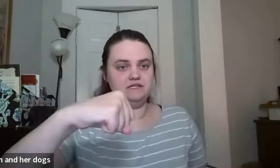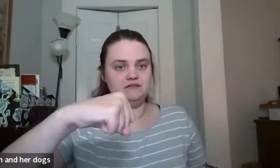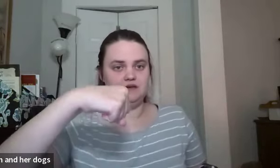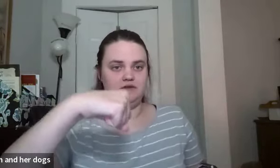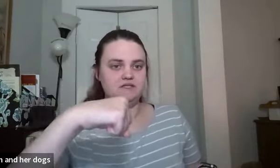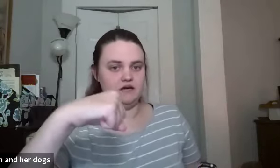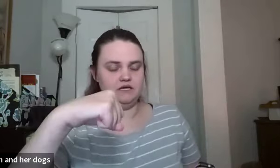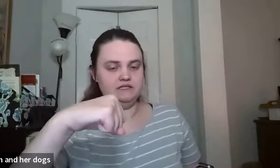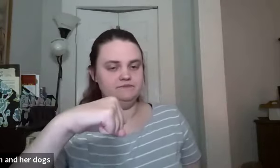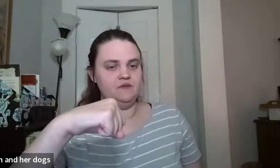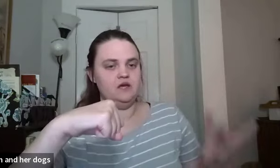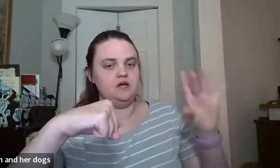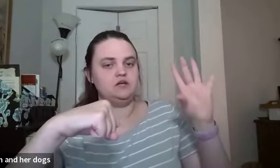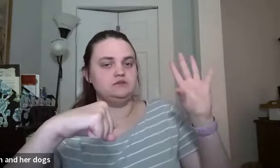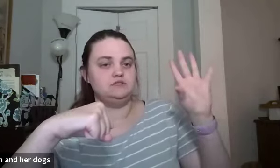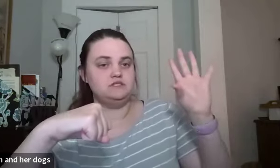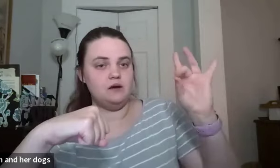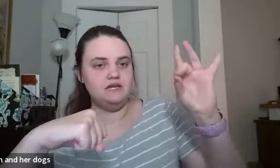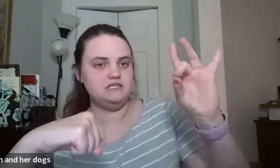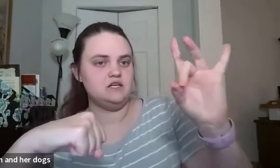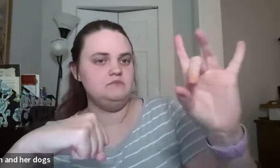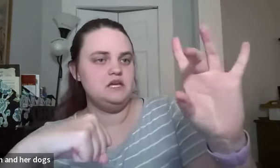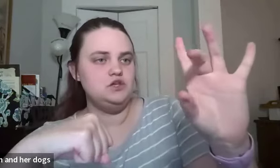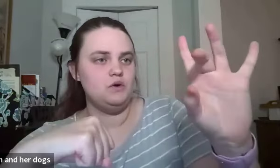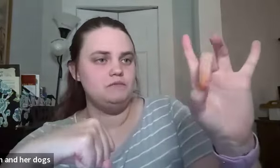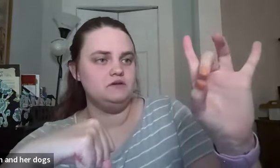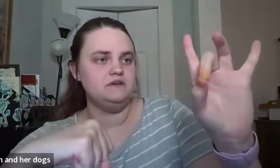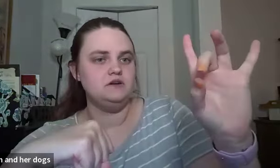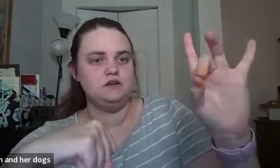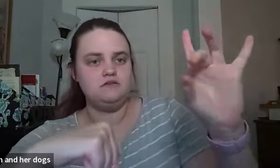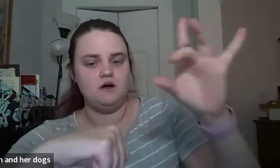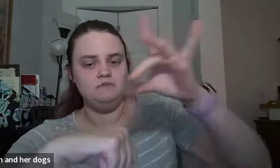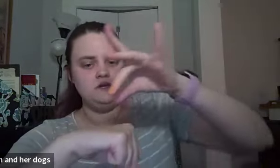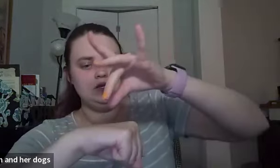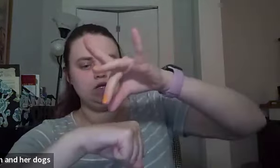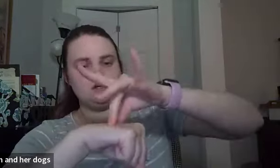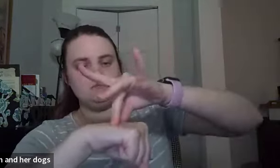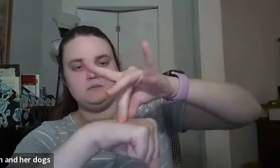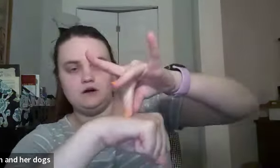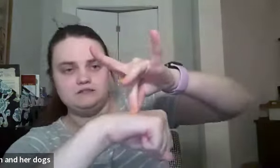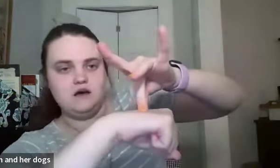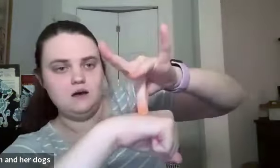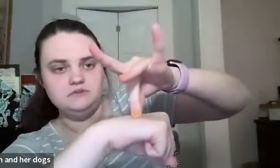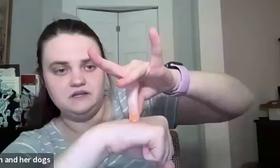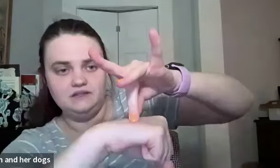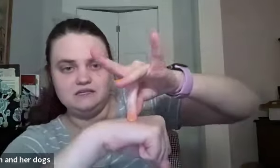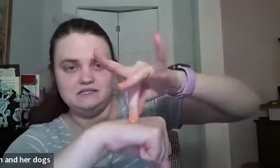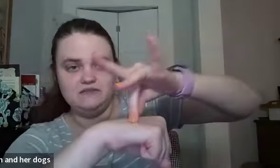fist, have it sideways. Your dominant is gonna be your middle finger and your thumb. You're gonna put it on top like this, and